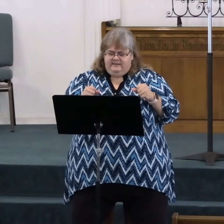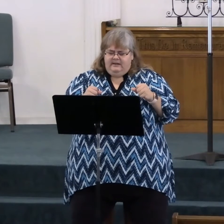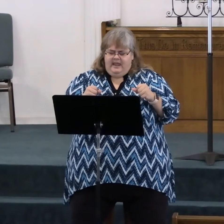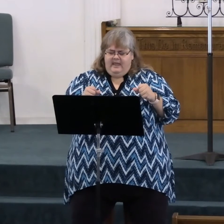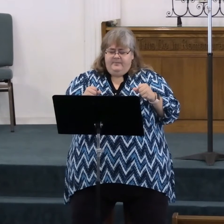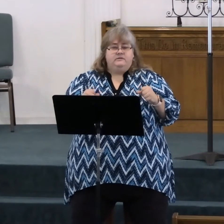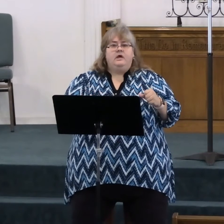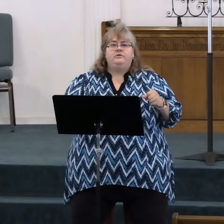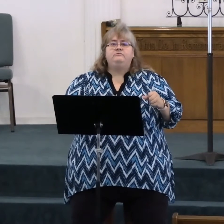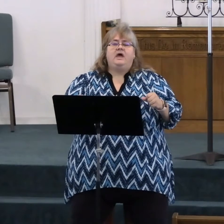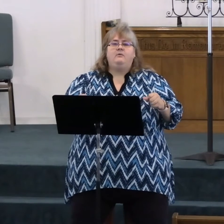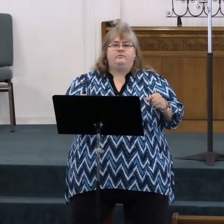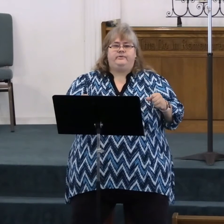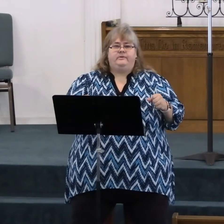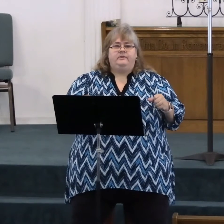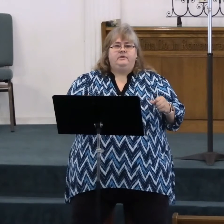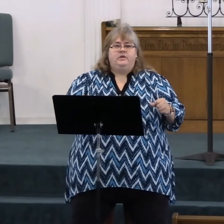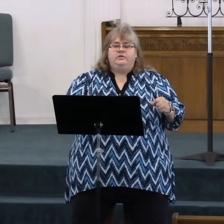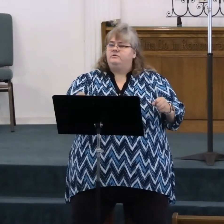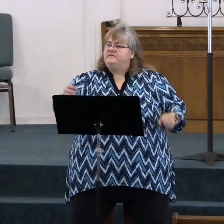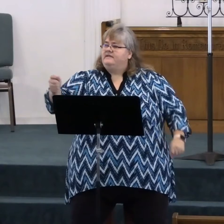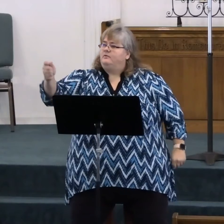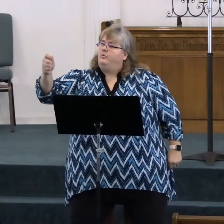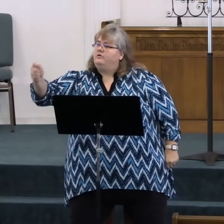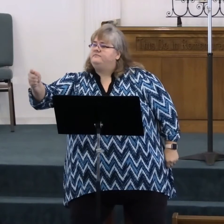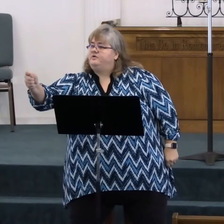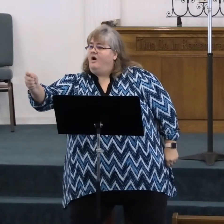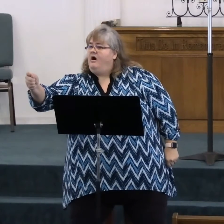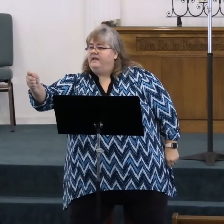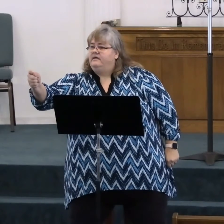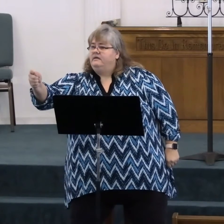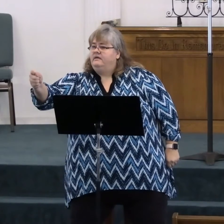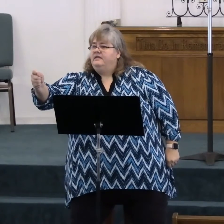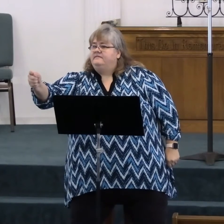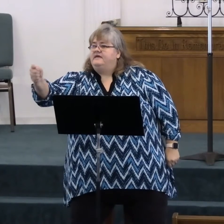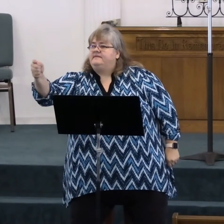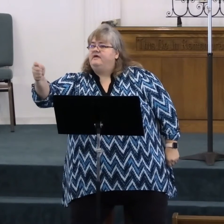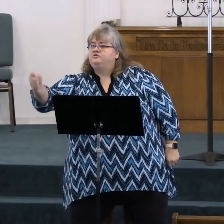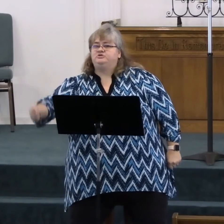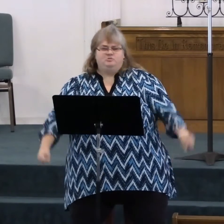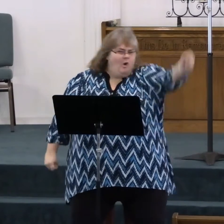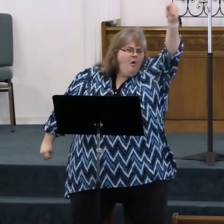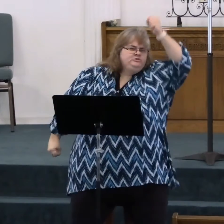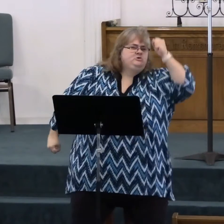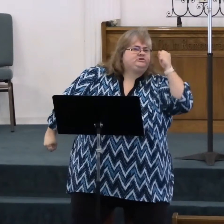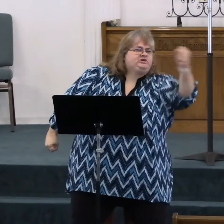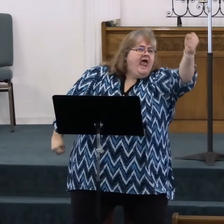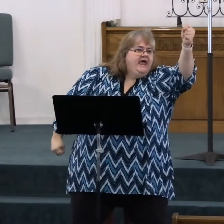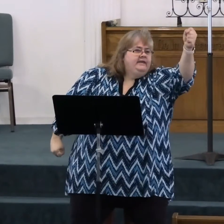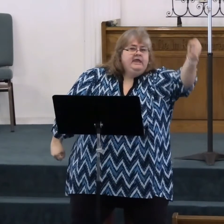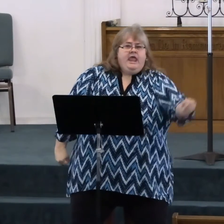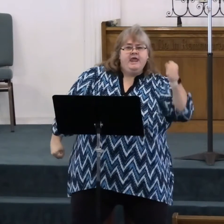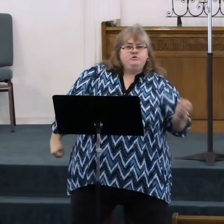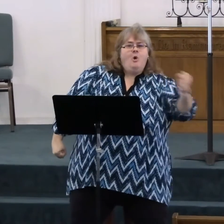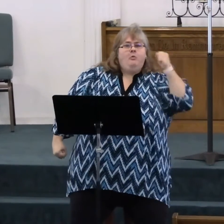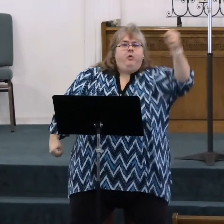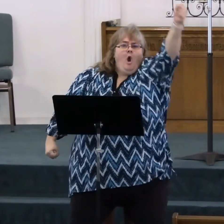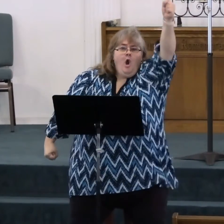going to happen. No, you don't. You take the word of God that tells you, Lord, you said in your